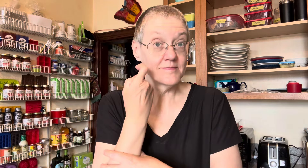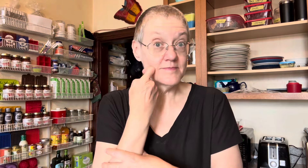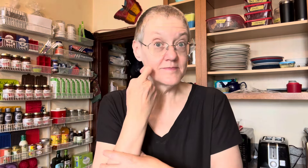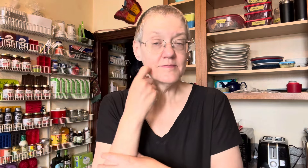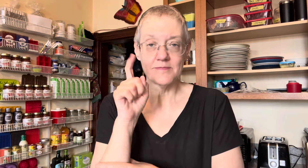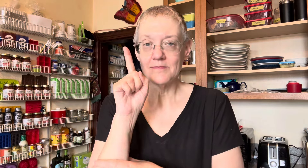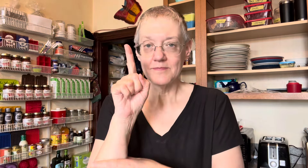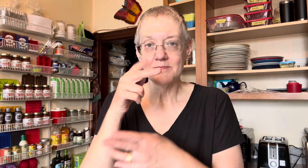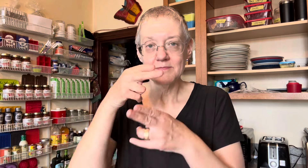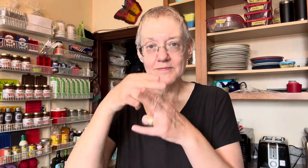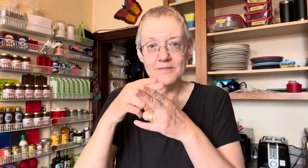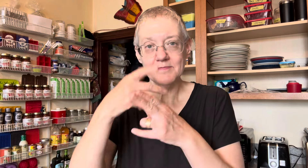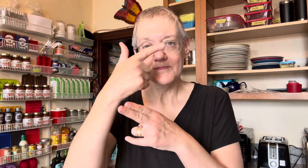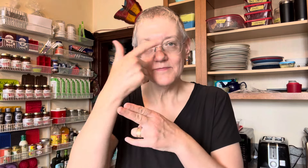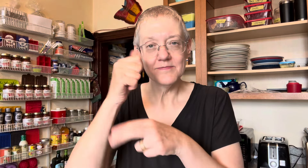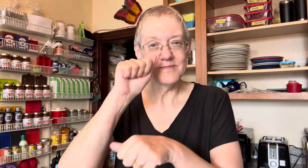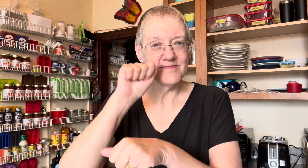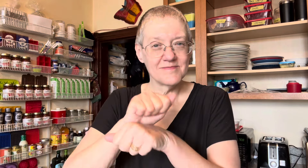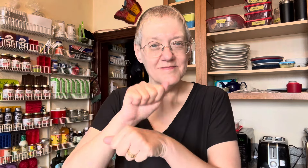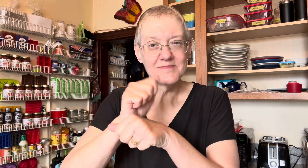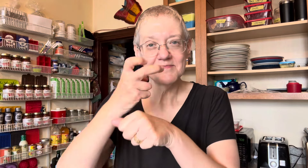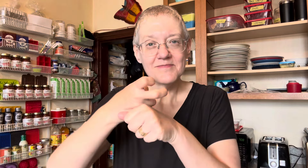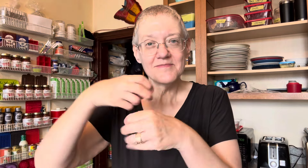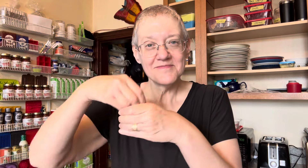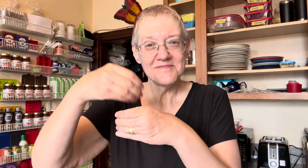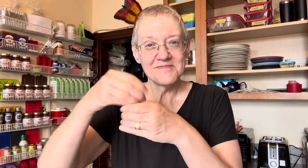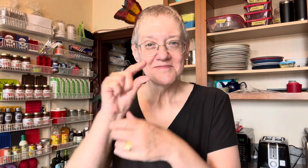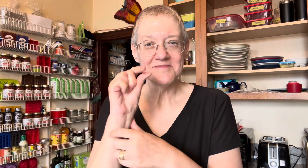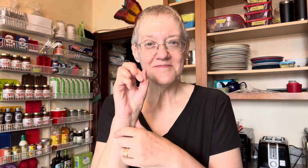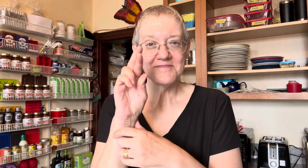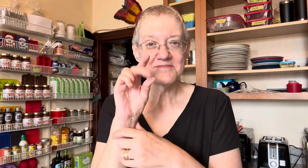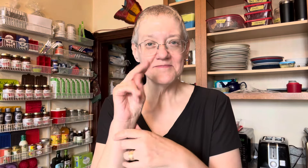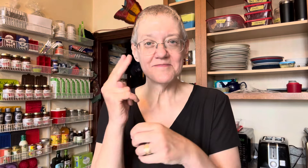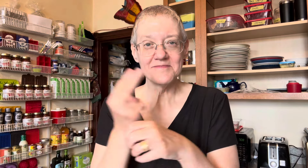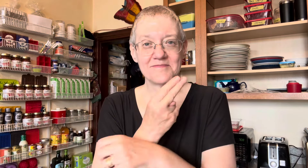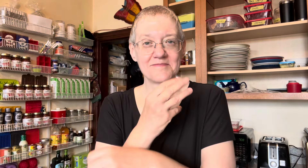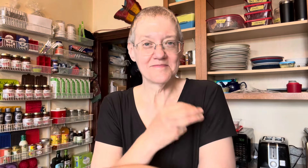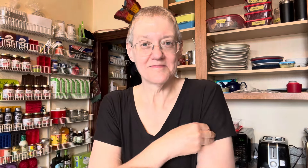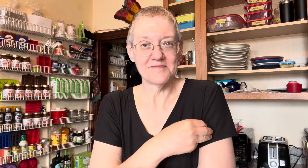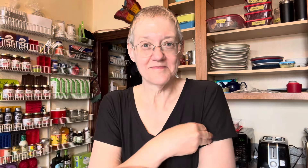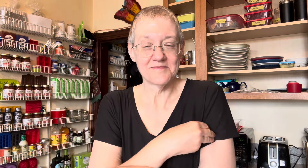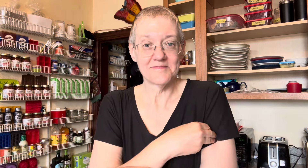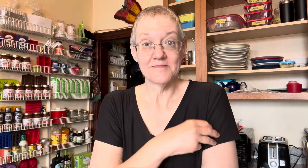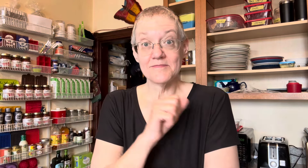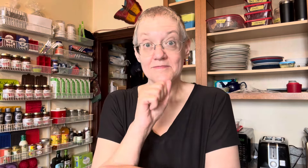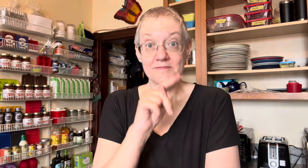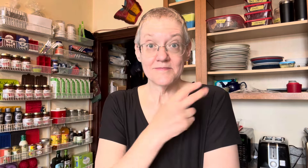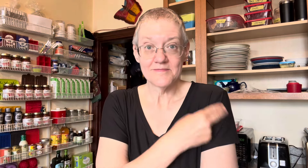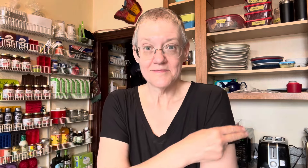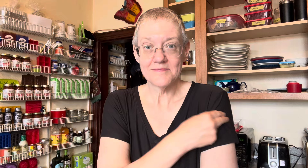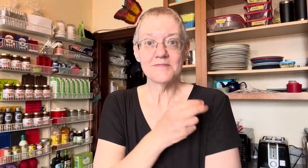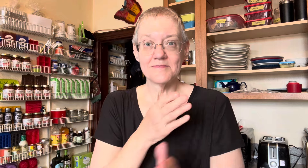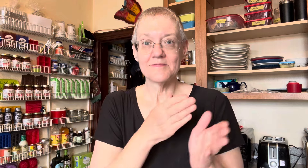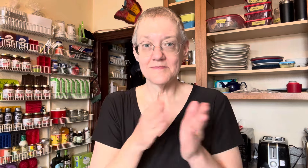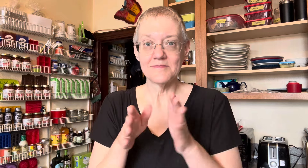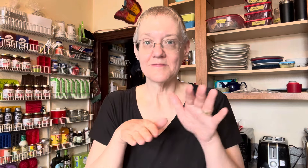ounces of meat every day. Lately, I've been eating a pound of meat every day because I've been working so hard outside in the garden using my